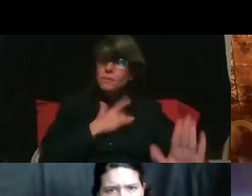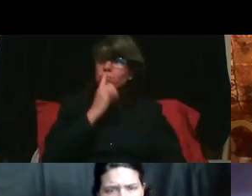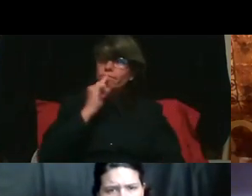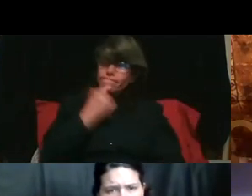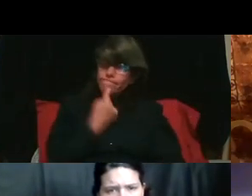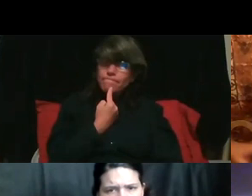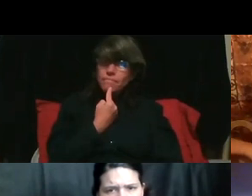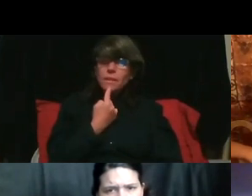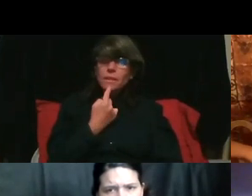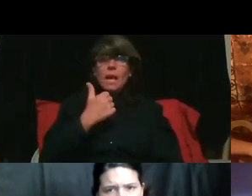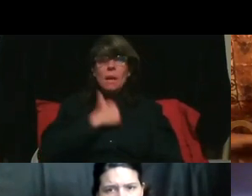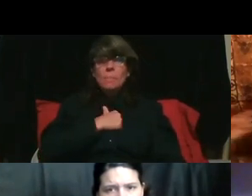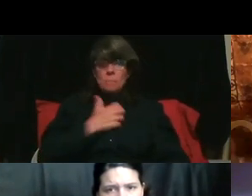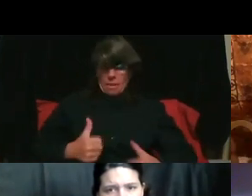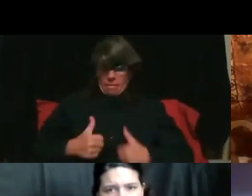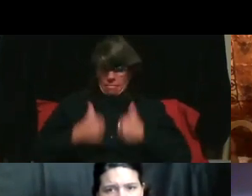I like life today.